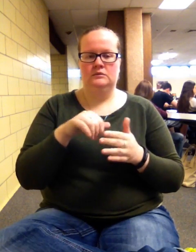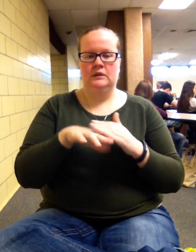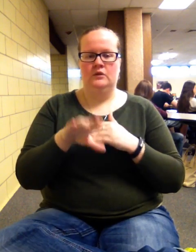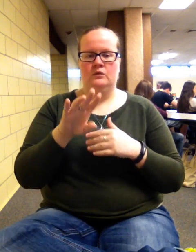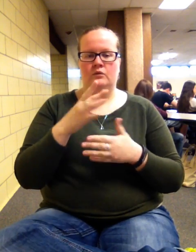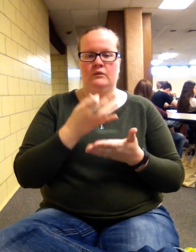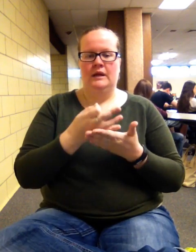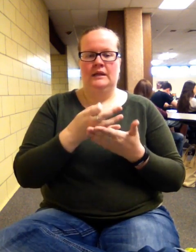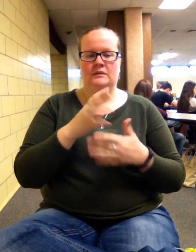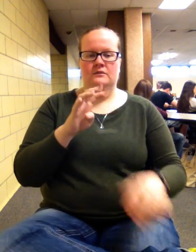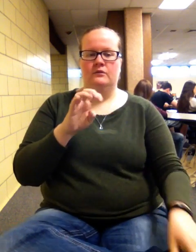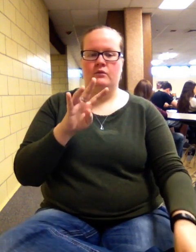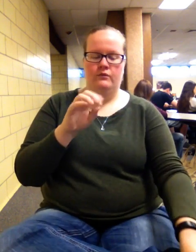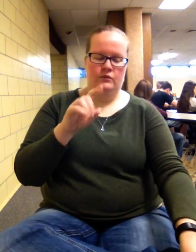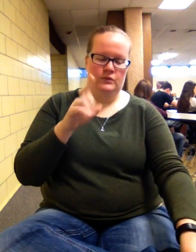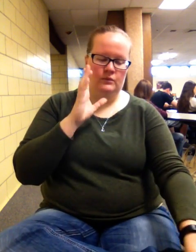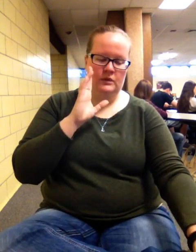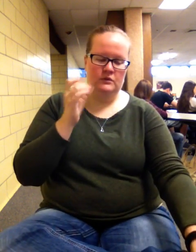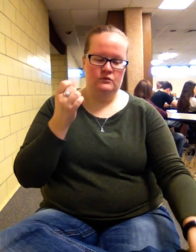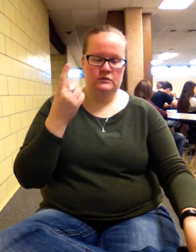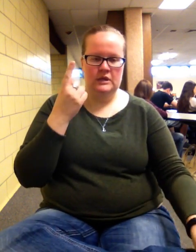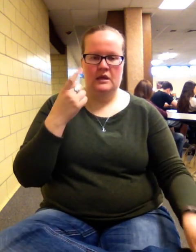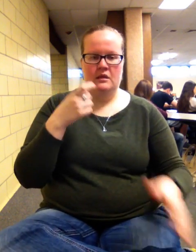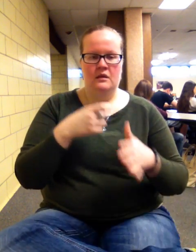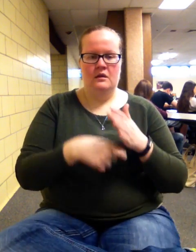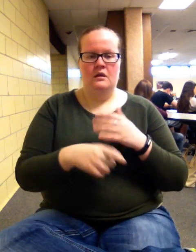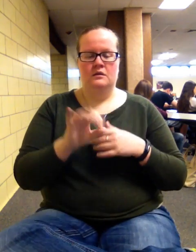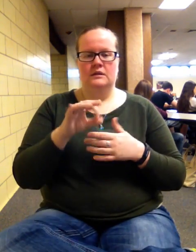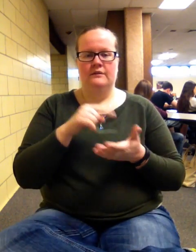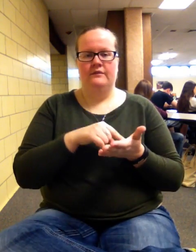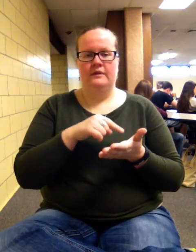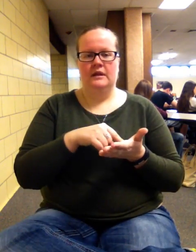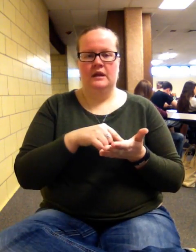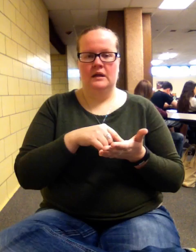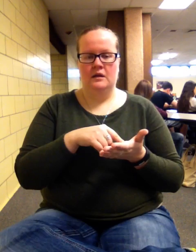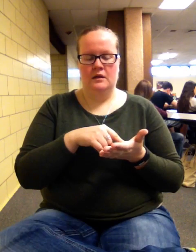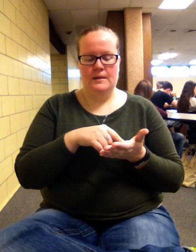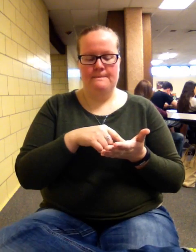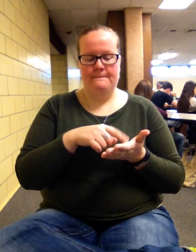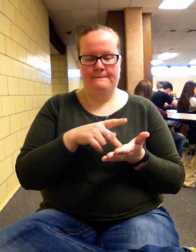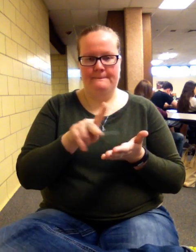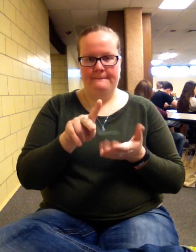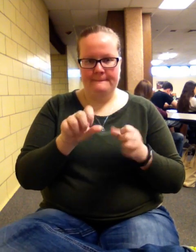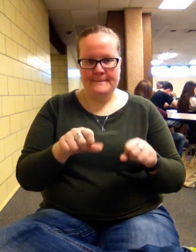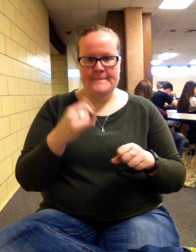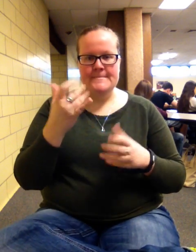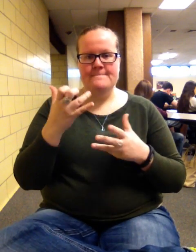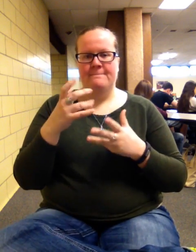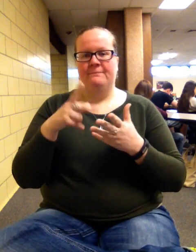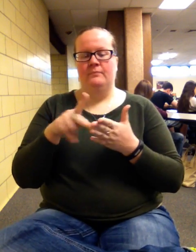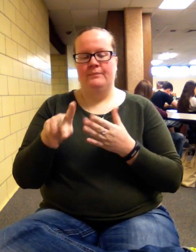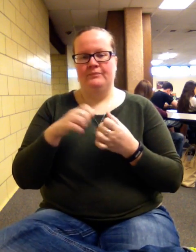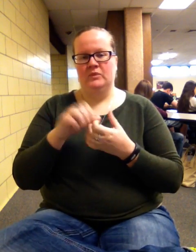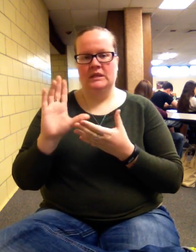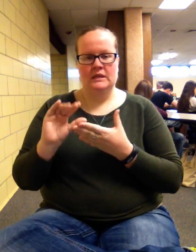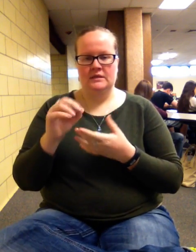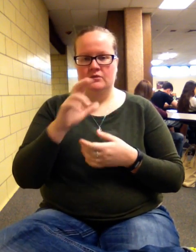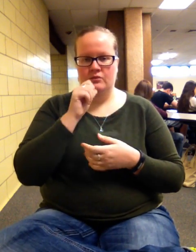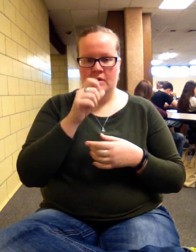start to understand the cost of accounts payable, like whether you want to pay it off at the discount or not. But for this class, we're going to assume